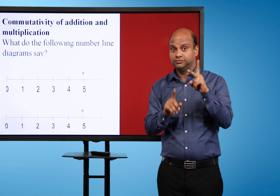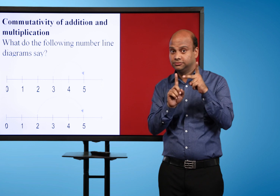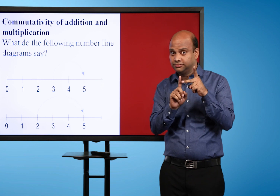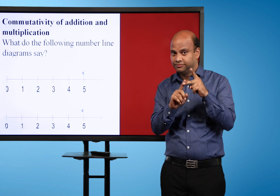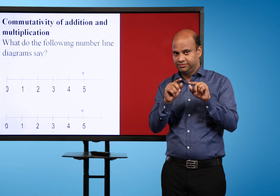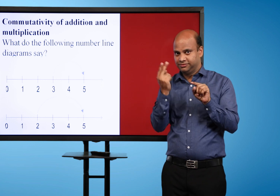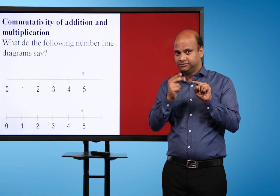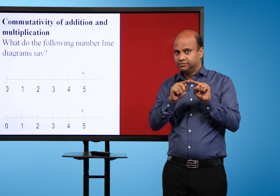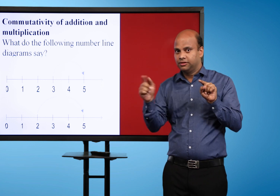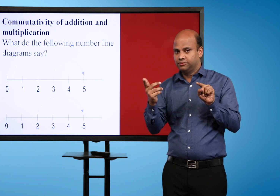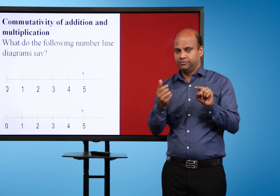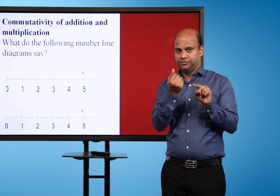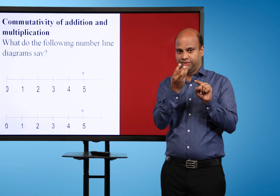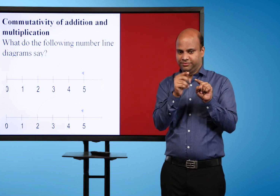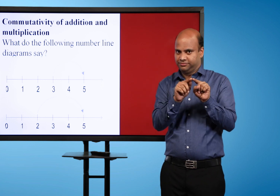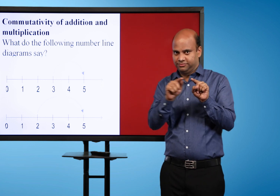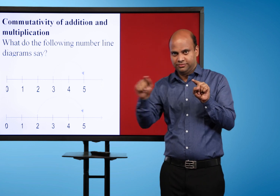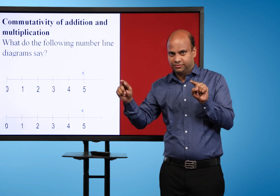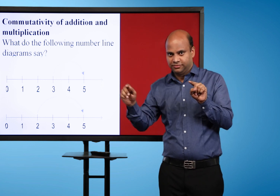In both the cases, we reach 5.